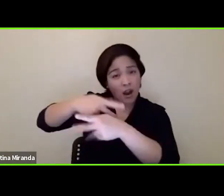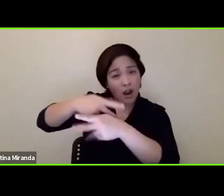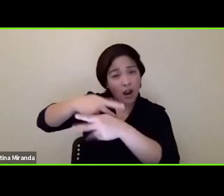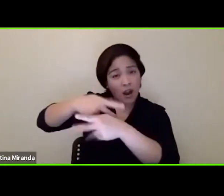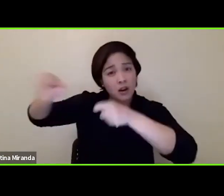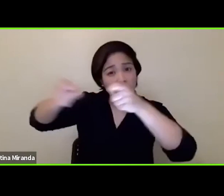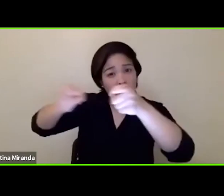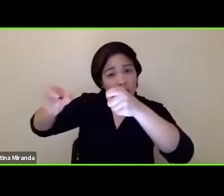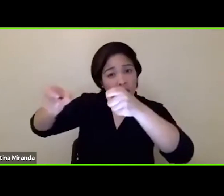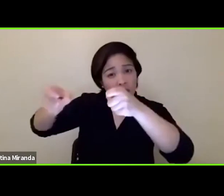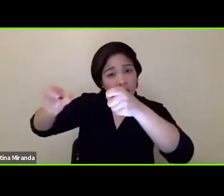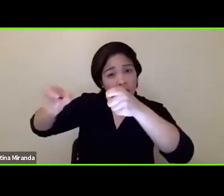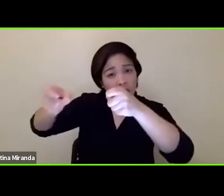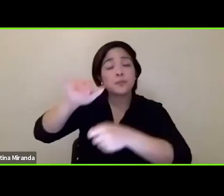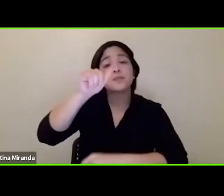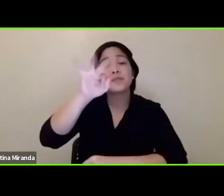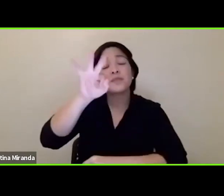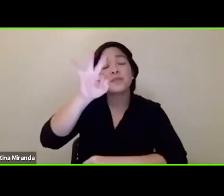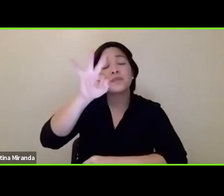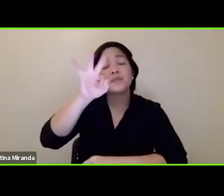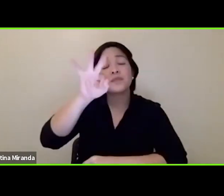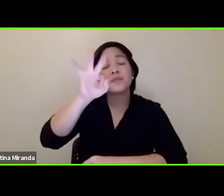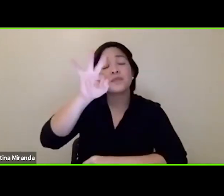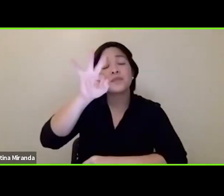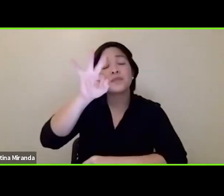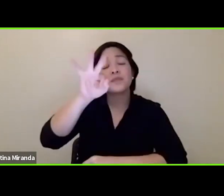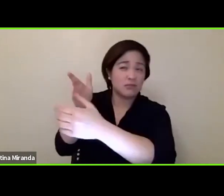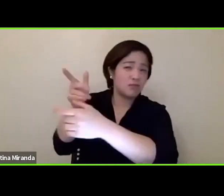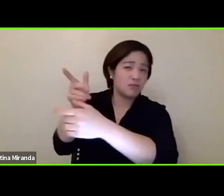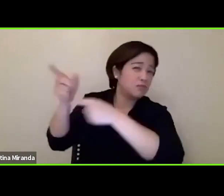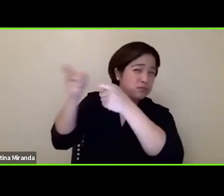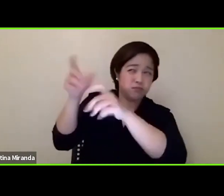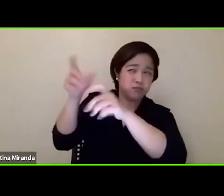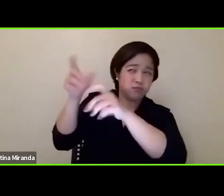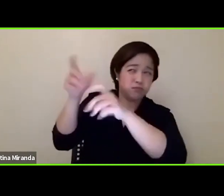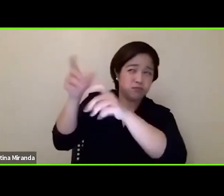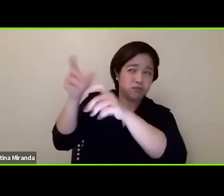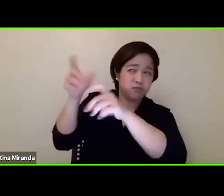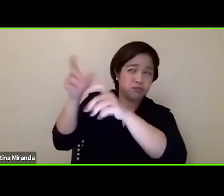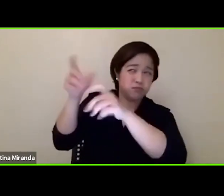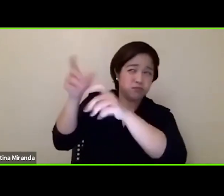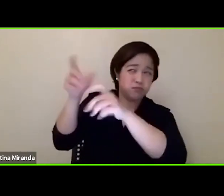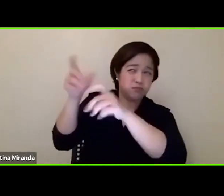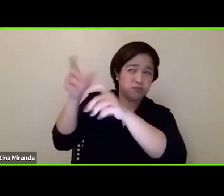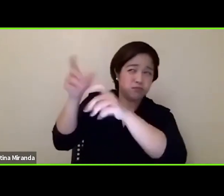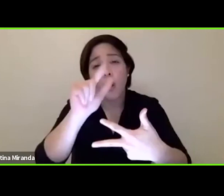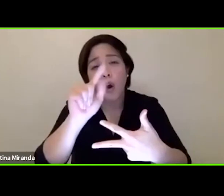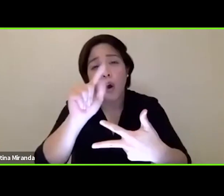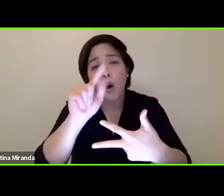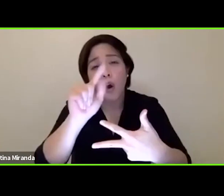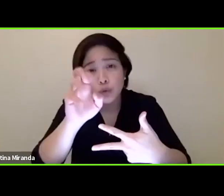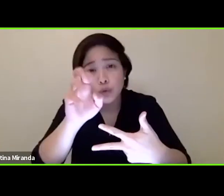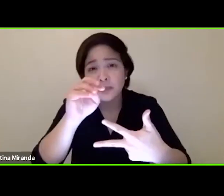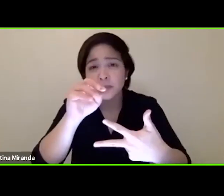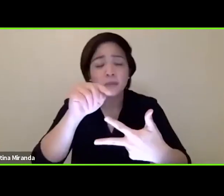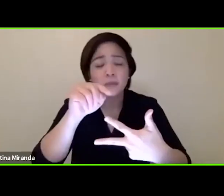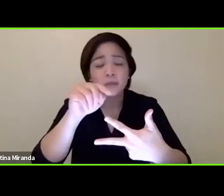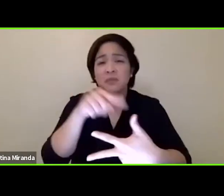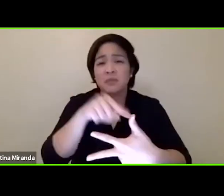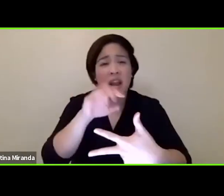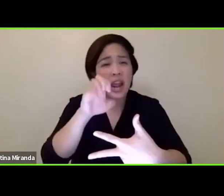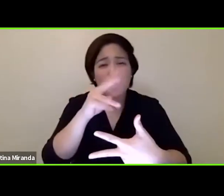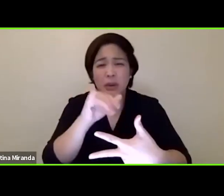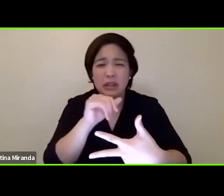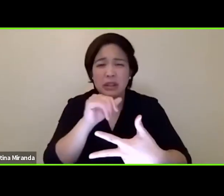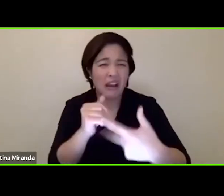if anti-imperialism doesn't work for you, if altruism, if empathy does not work for you as a reason